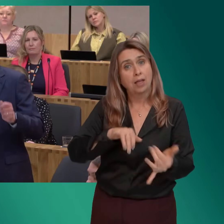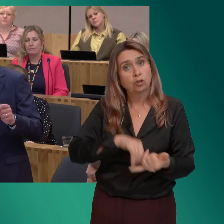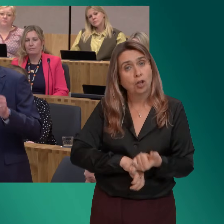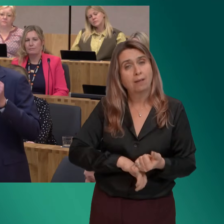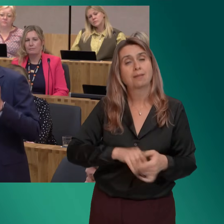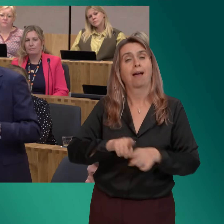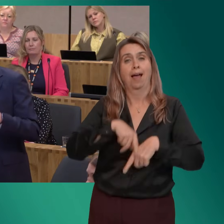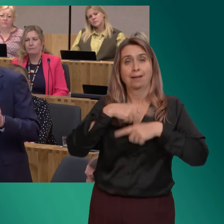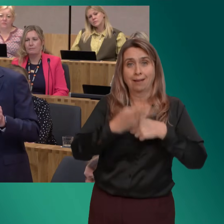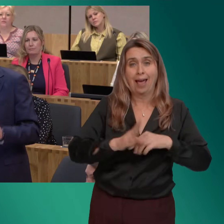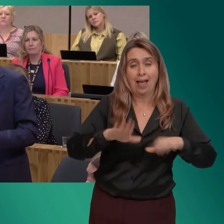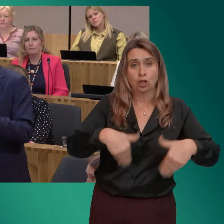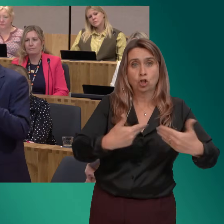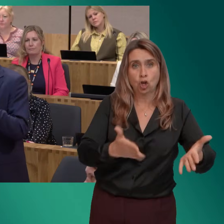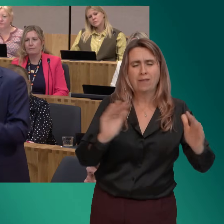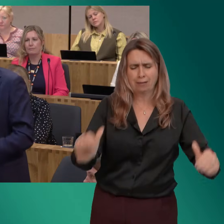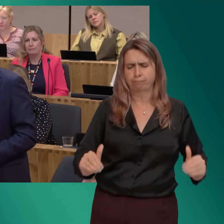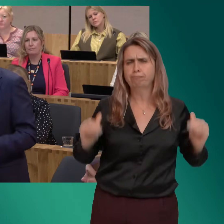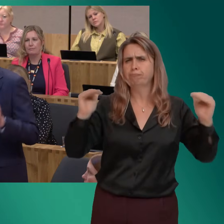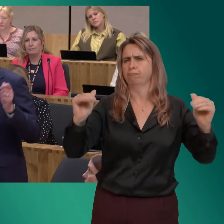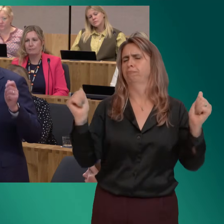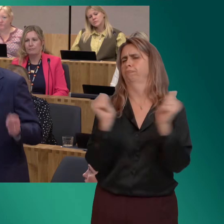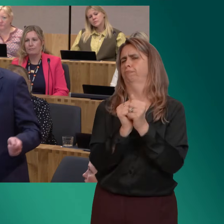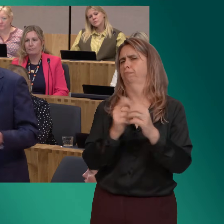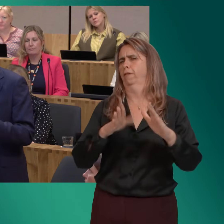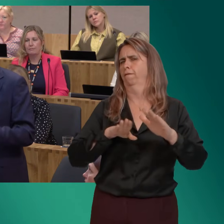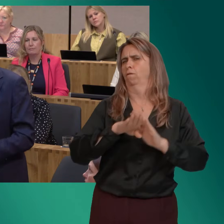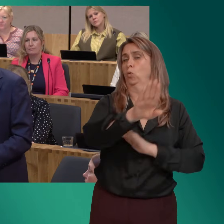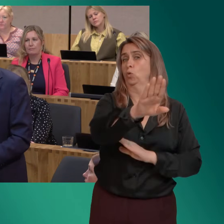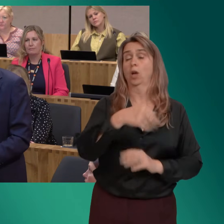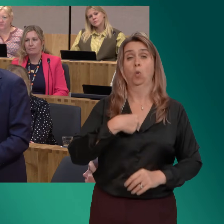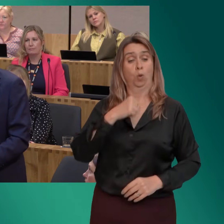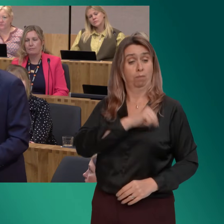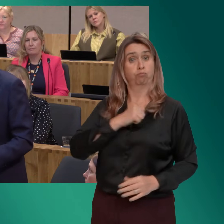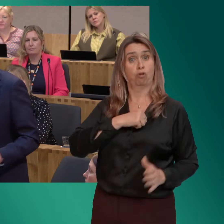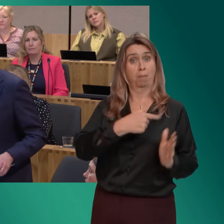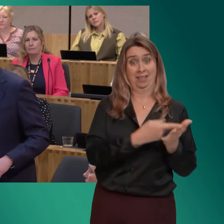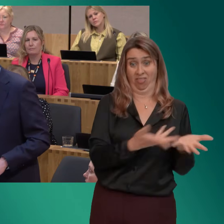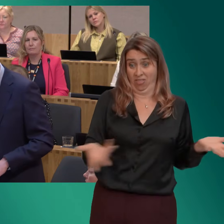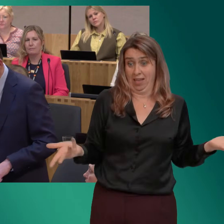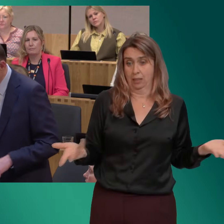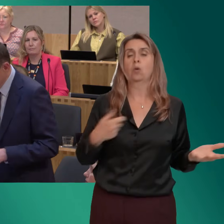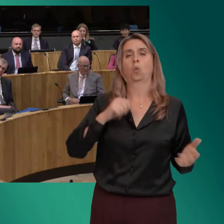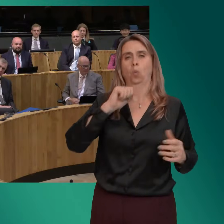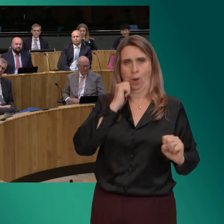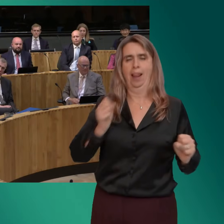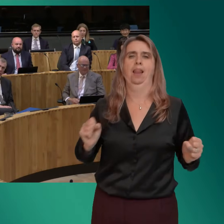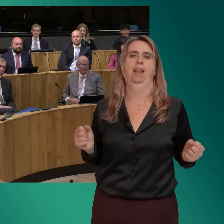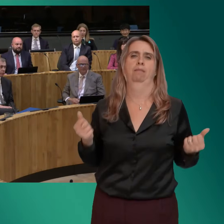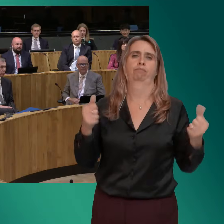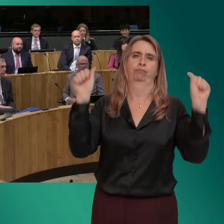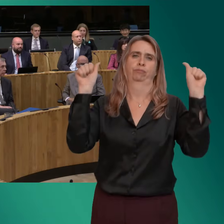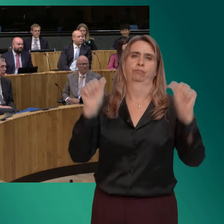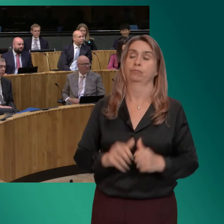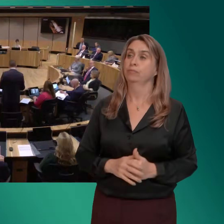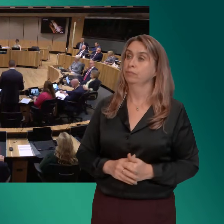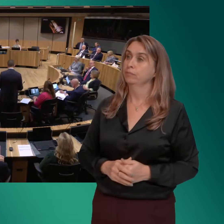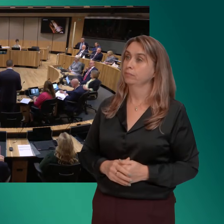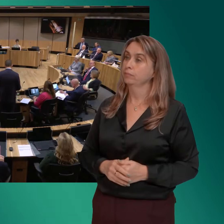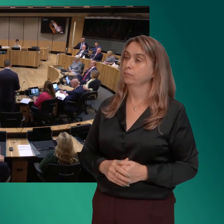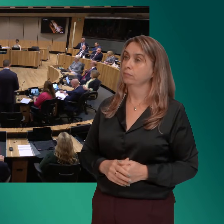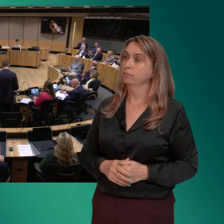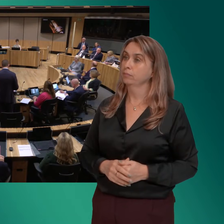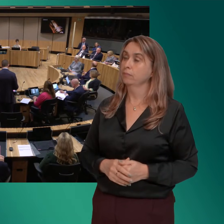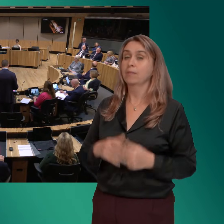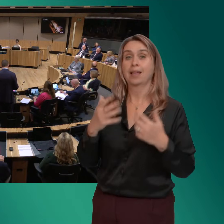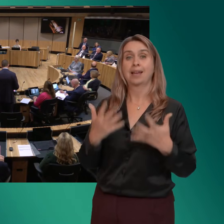care service that is fit for the future. That was our pledge, and that was what we are determined to deliver in government. Arweinydd Llafur Cymru.